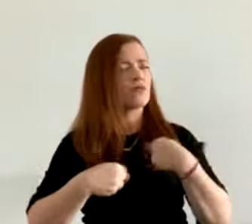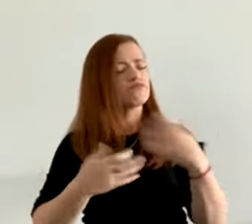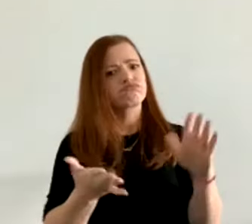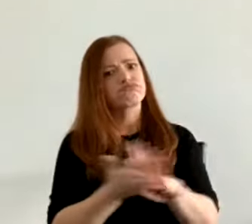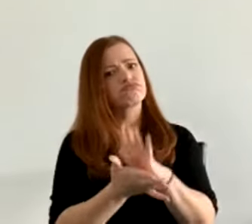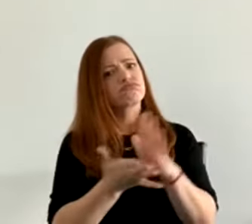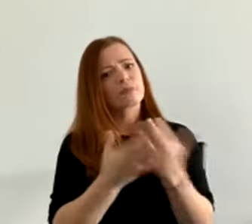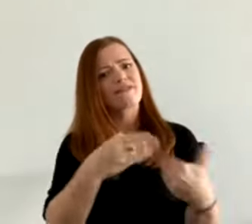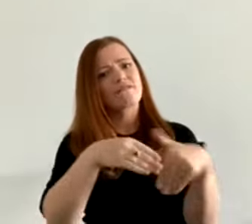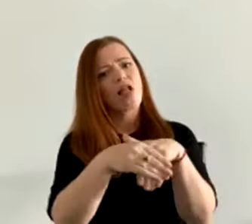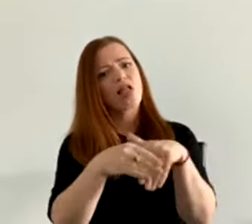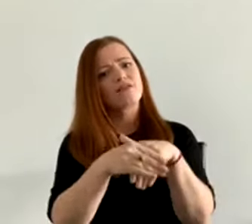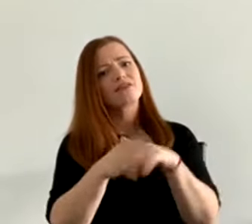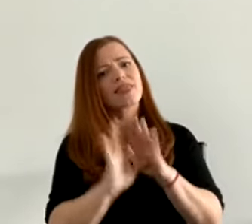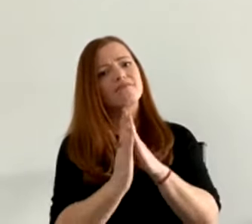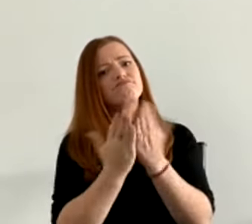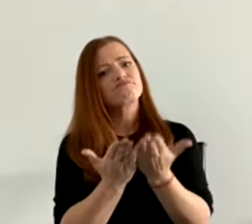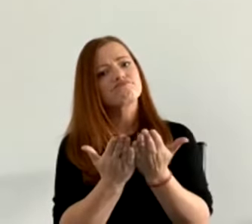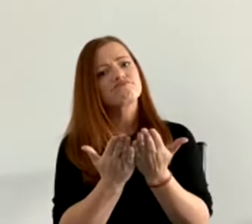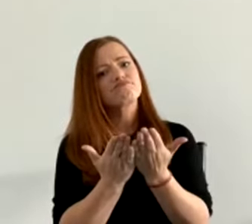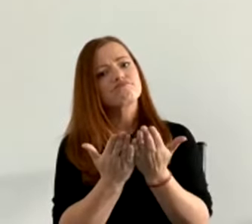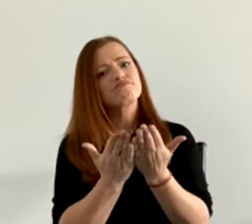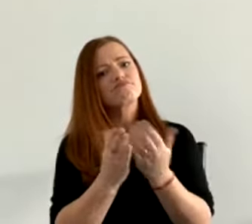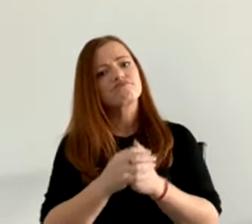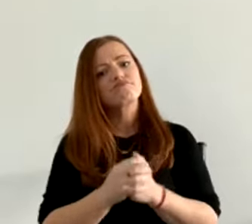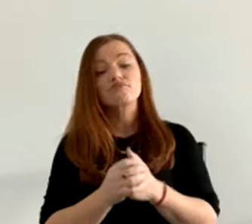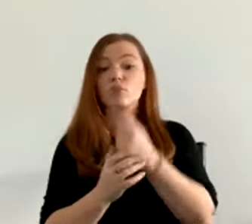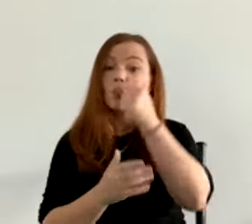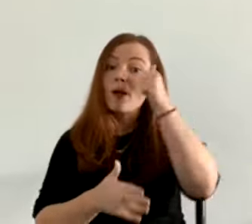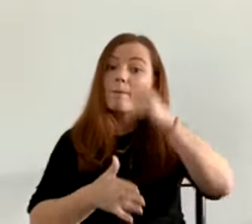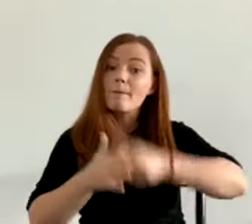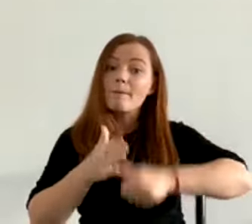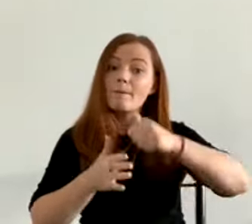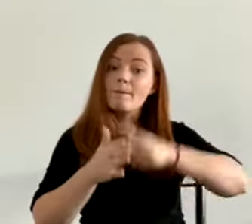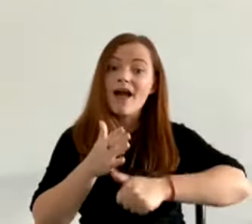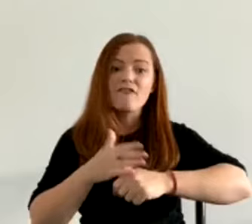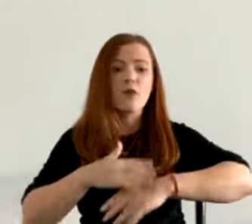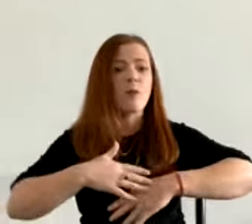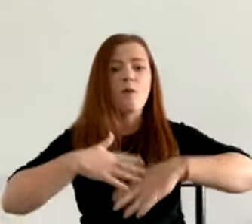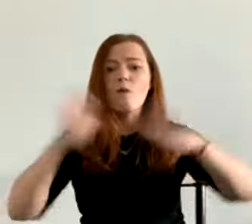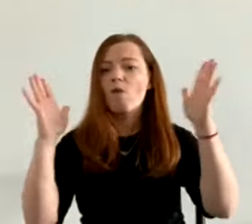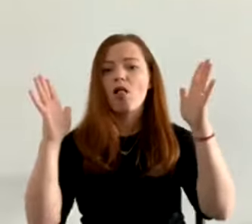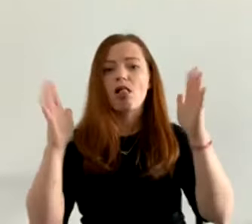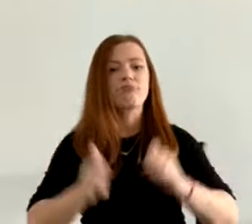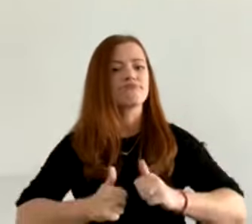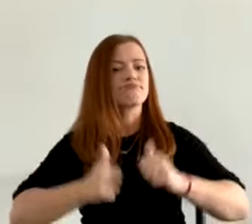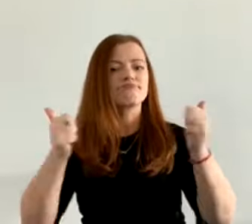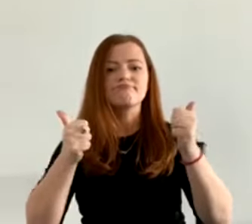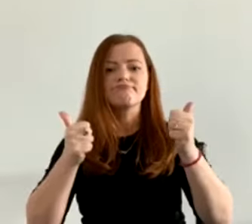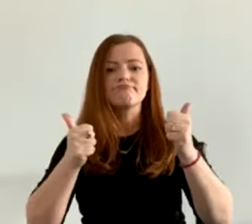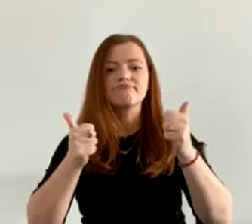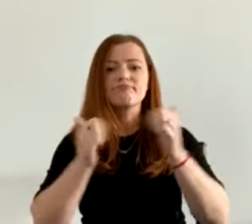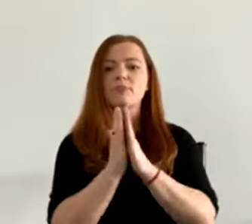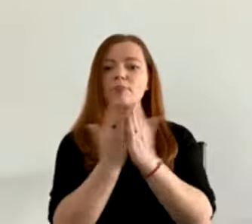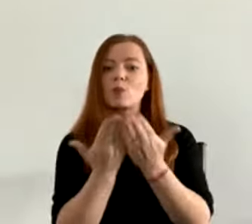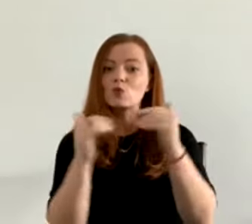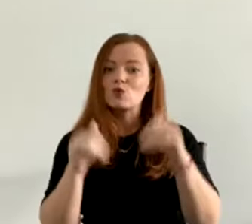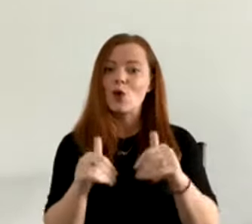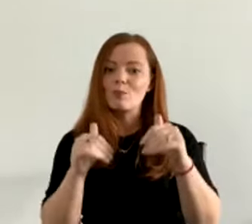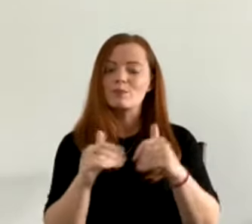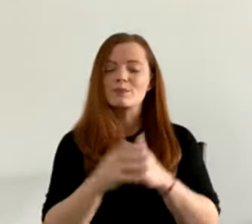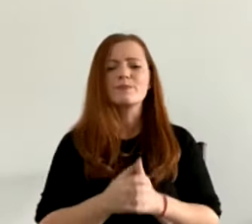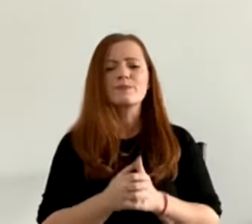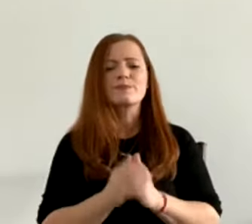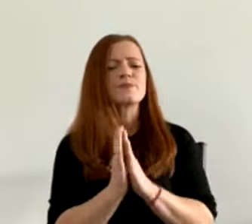anthology. It's out by Hachette Books. You can buy it from all good bookshops. And it's a book of